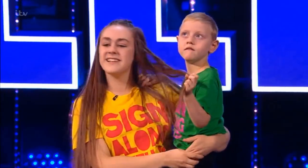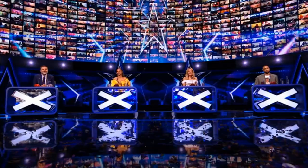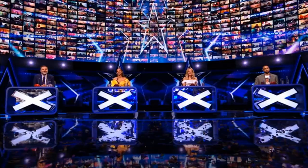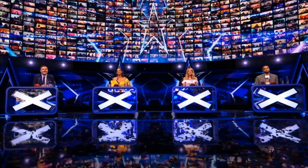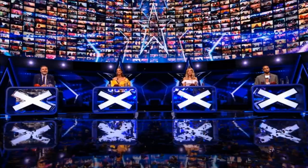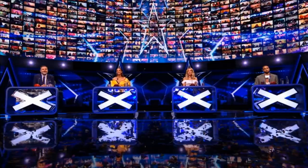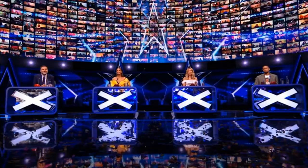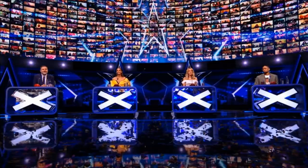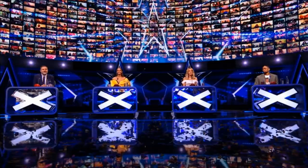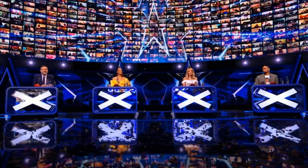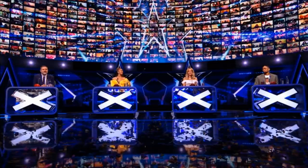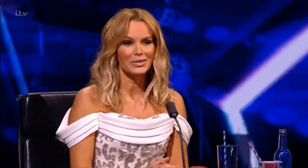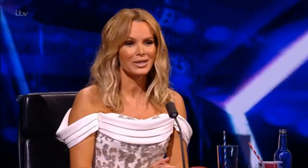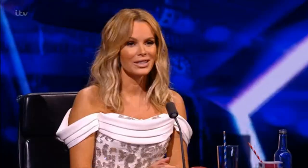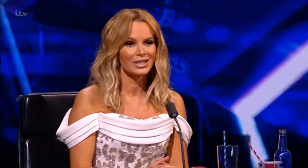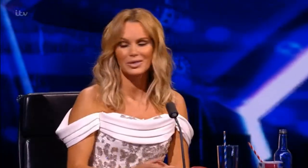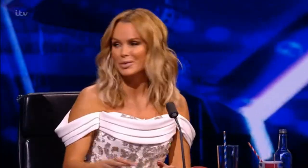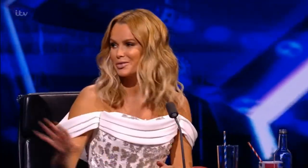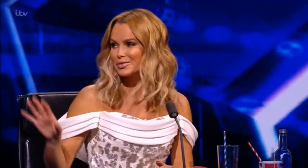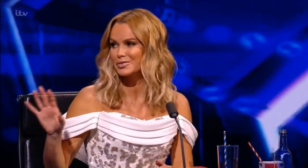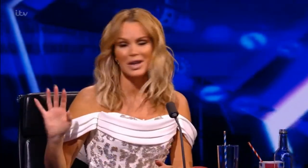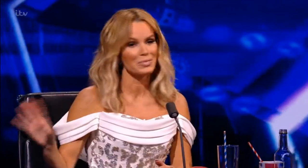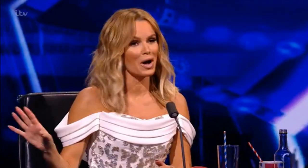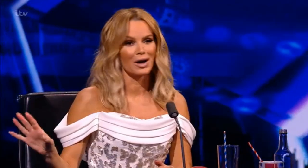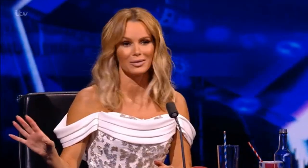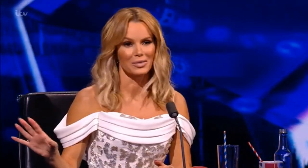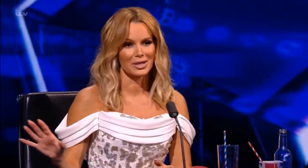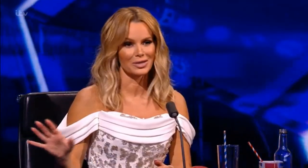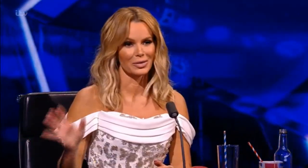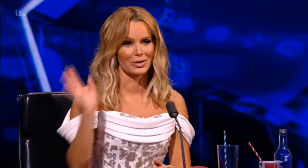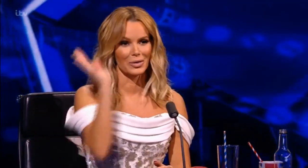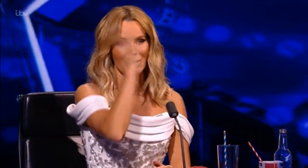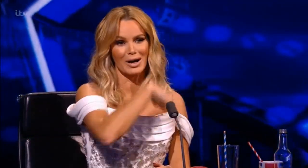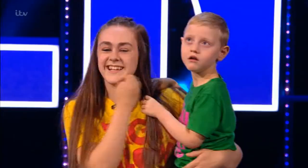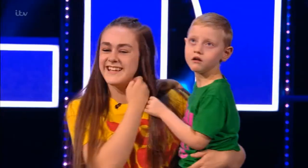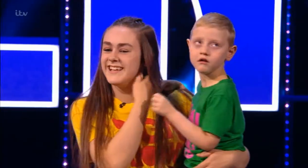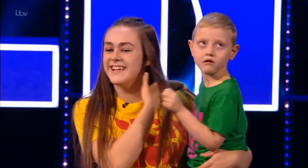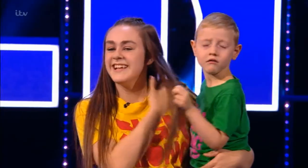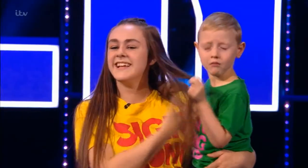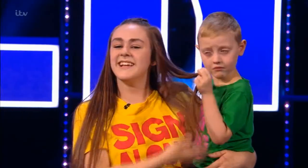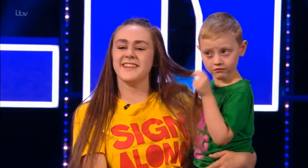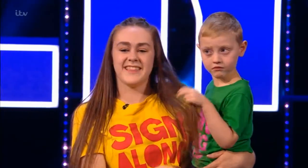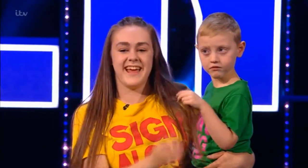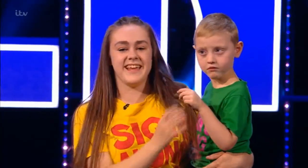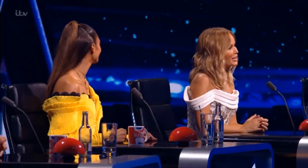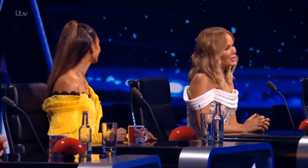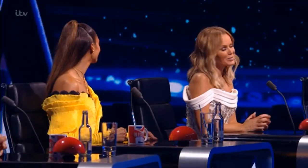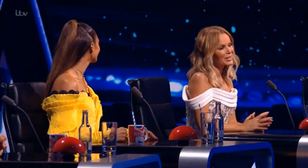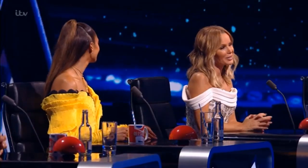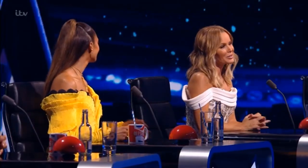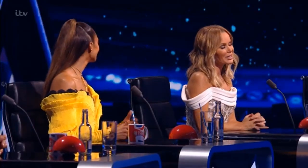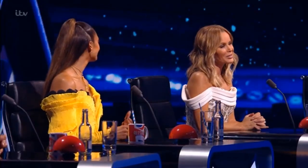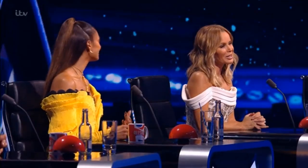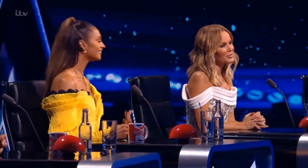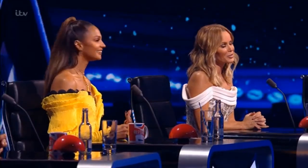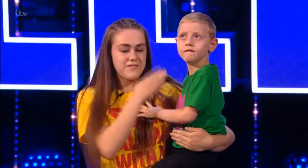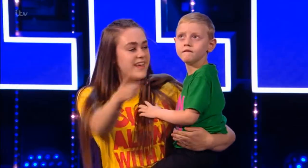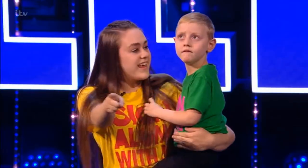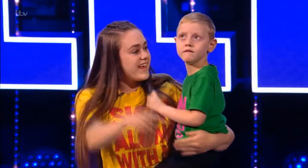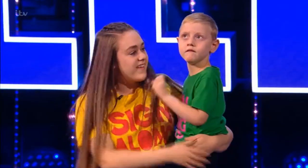I totally agree with Alicia. We fell apart when we saw your audition. Yeah. It really, really floored us. What